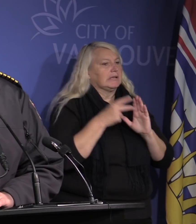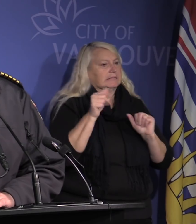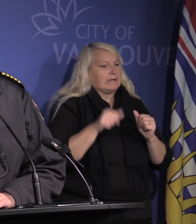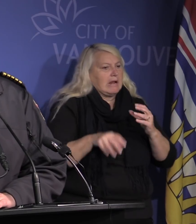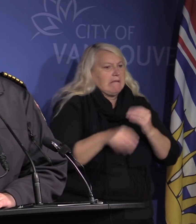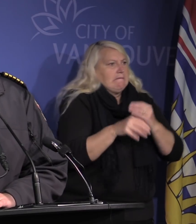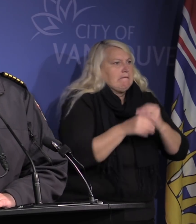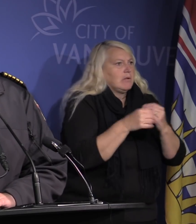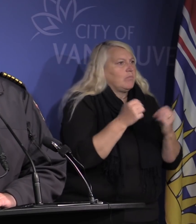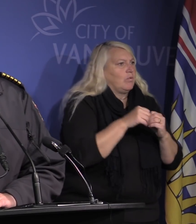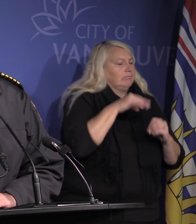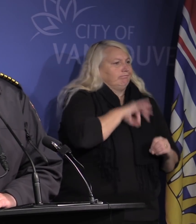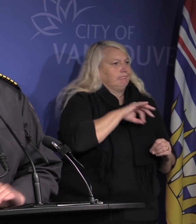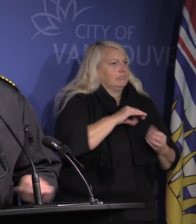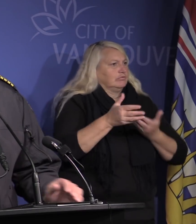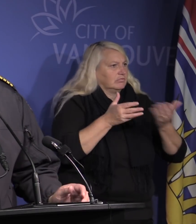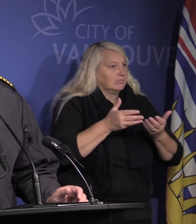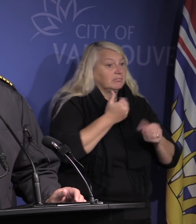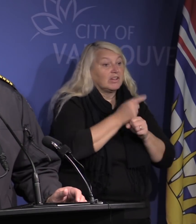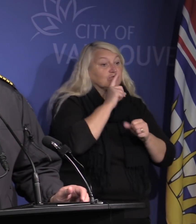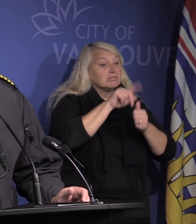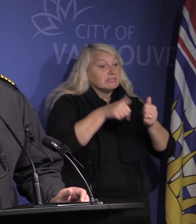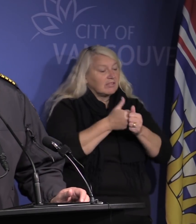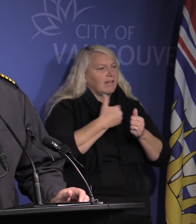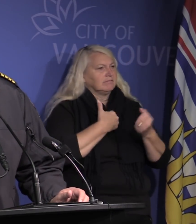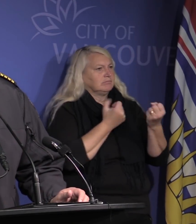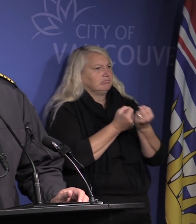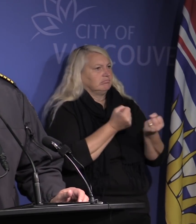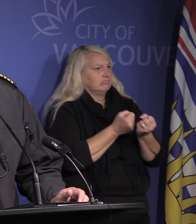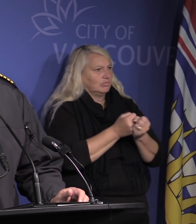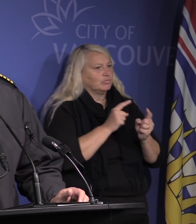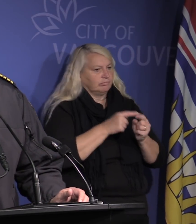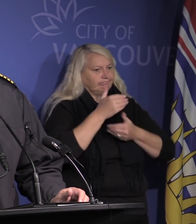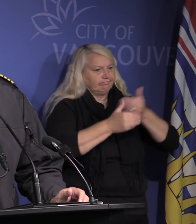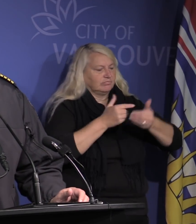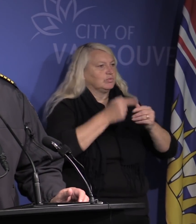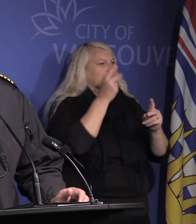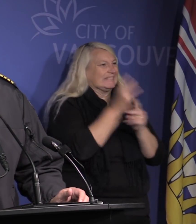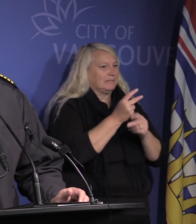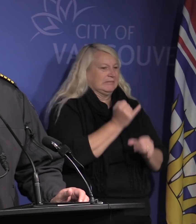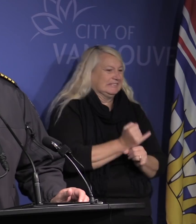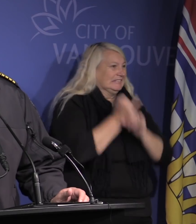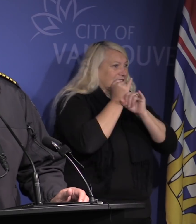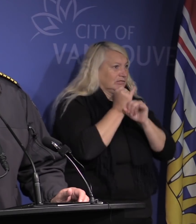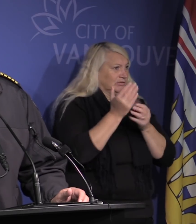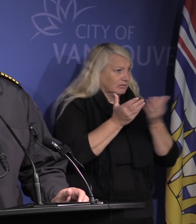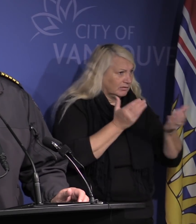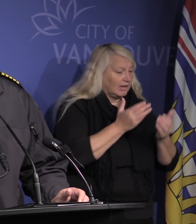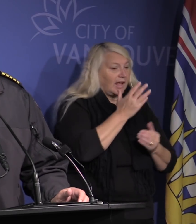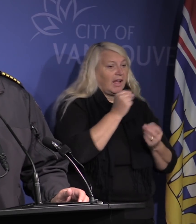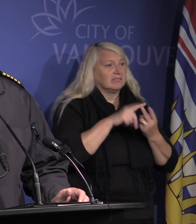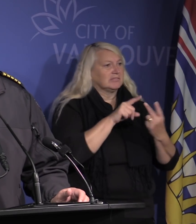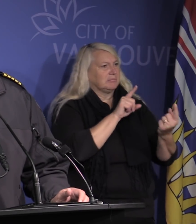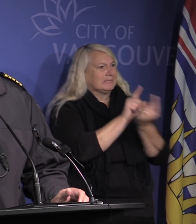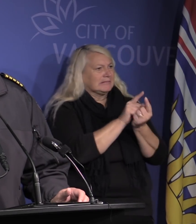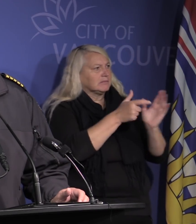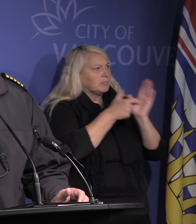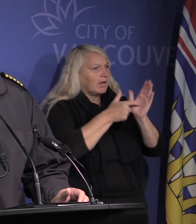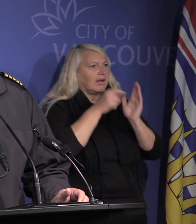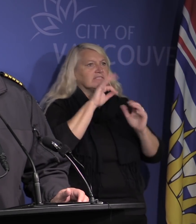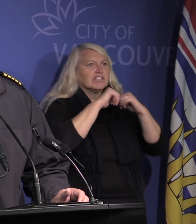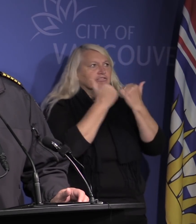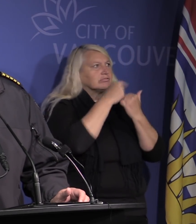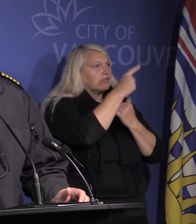additional measures which will ensure we have the resources we need to maintain essential services and meet the demands of other